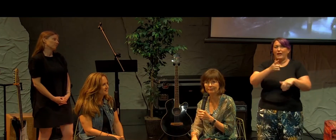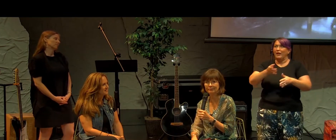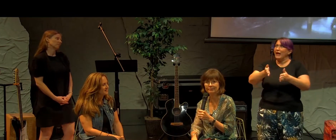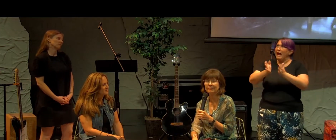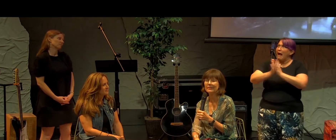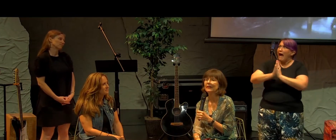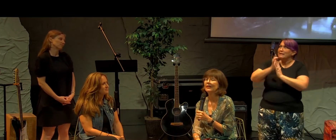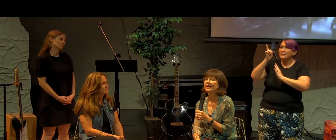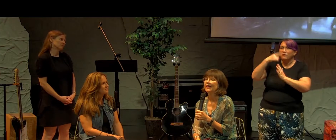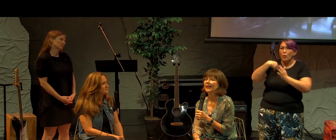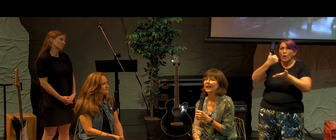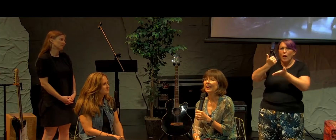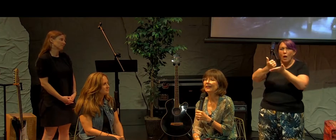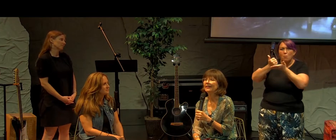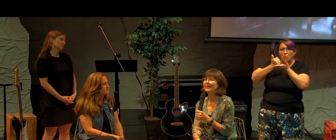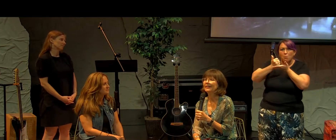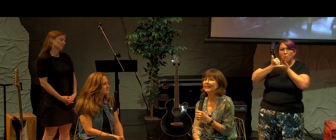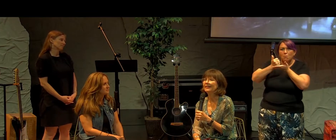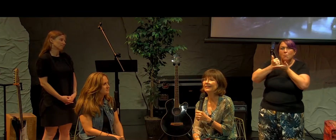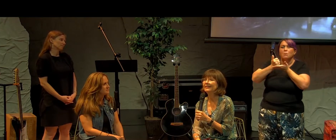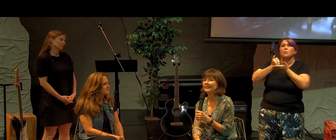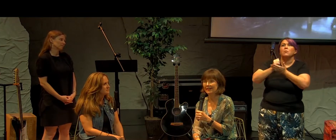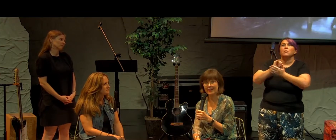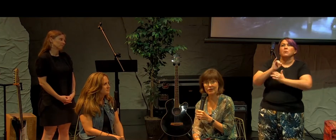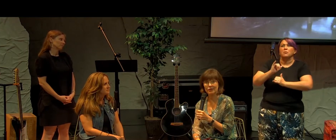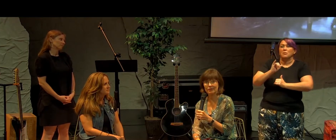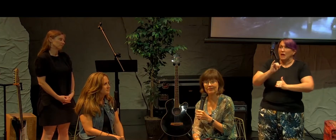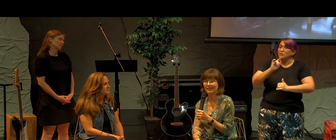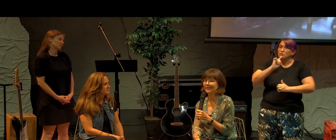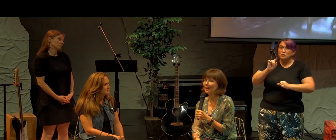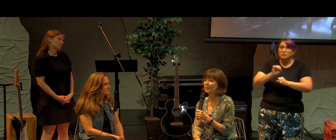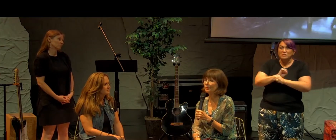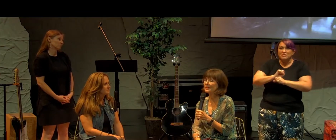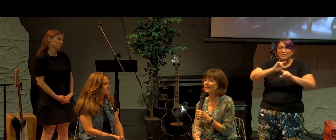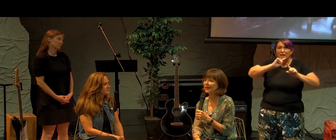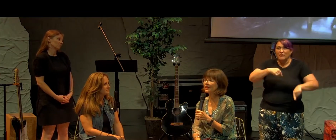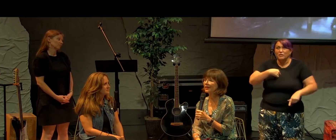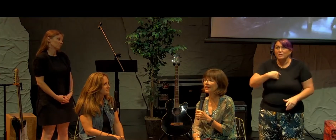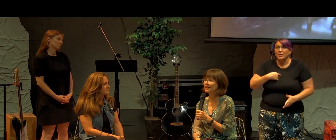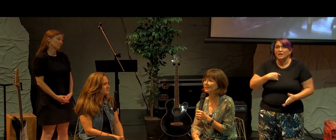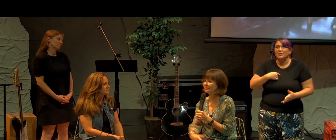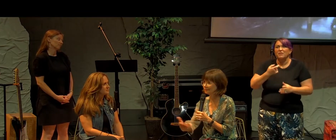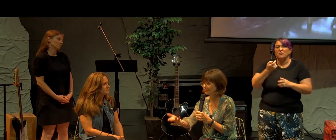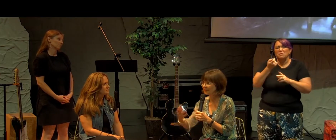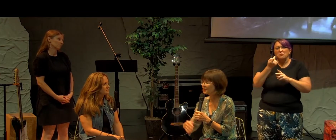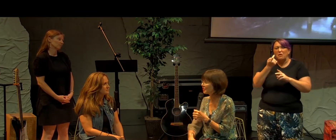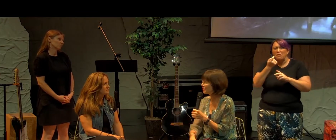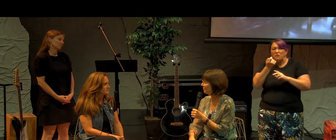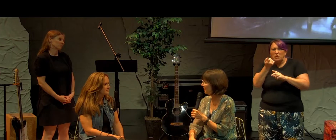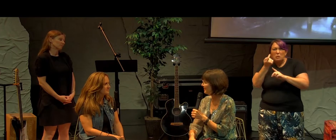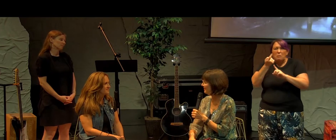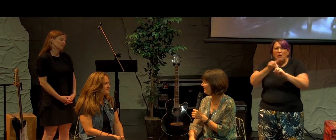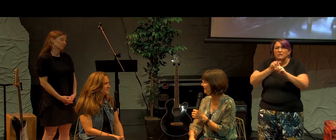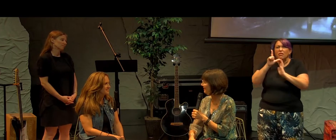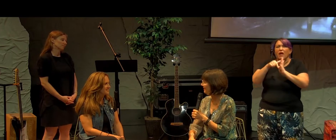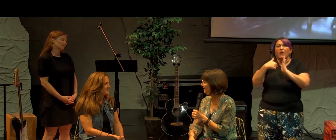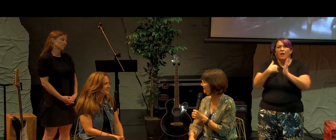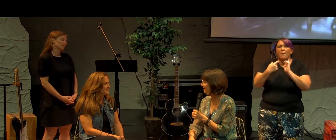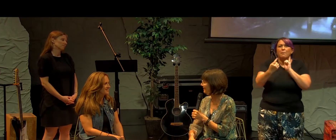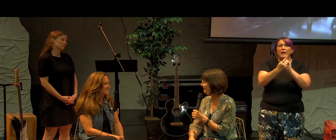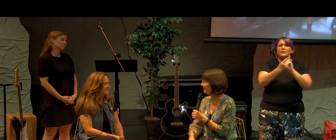help. And he did answer. A couple months later, I met the church in Boston,